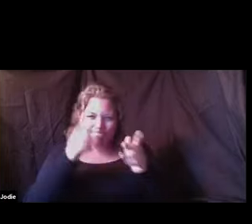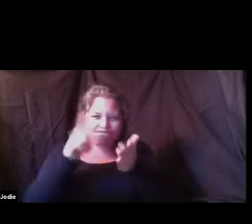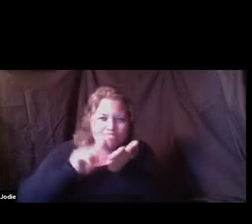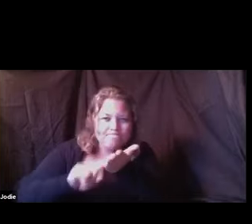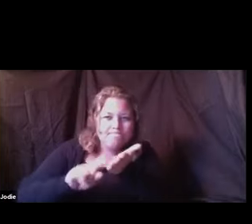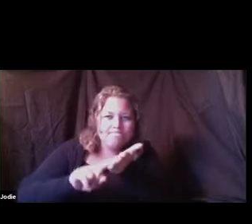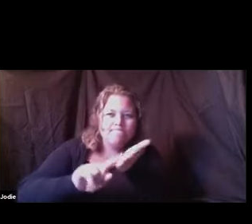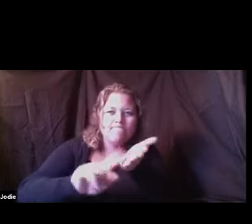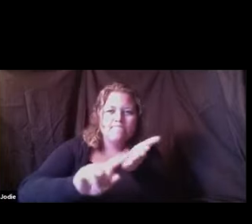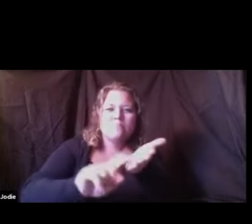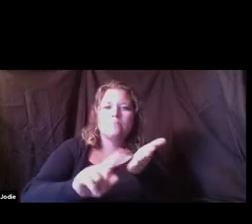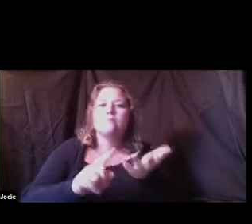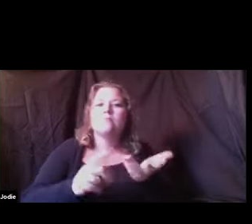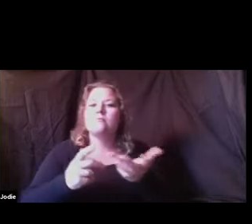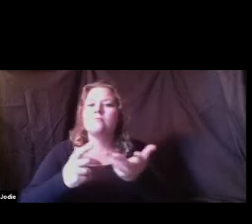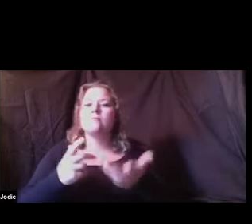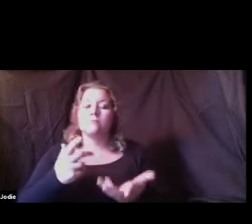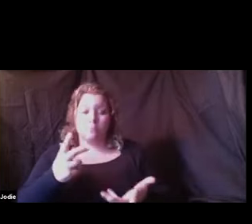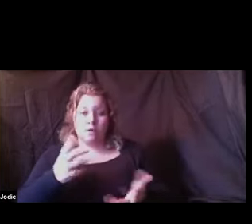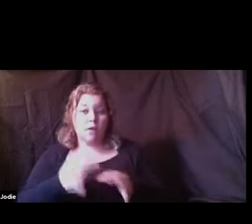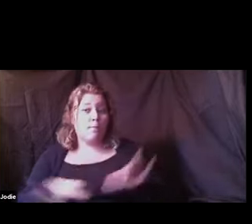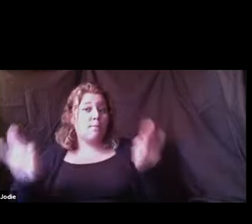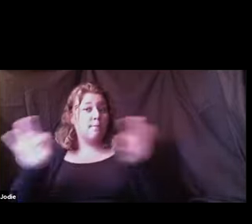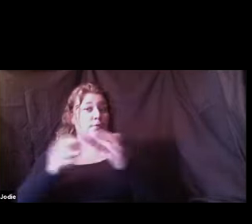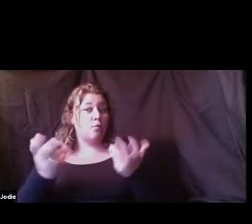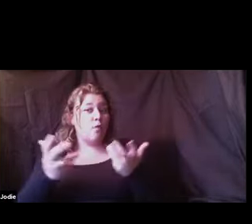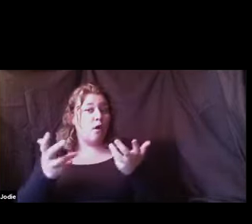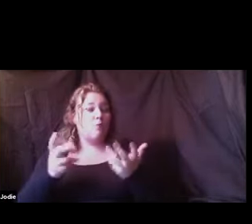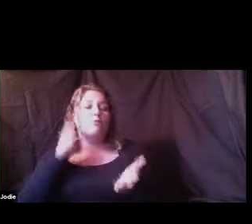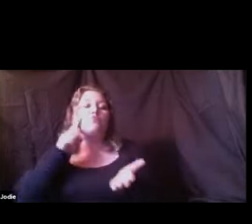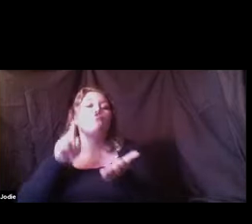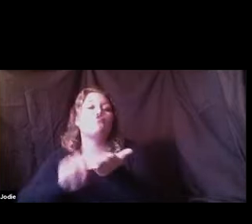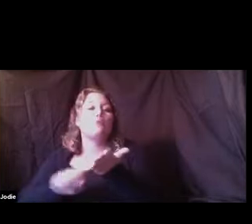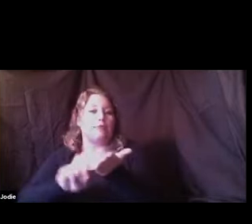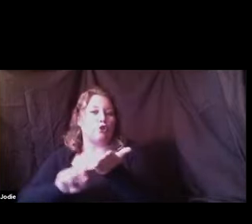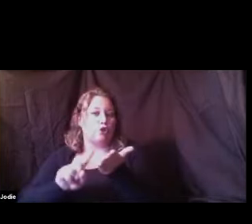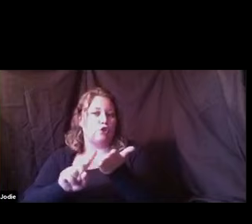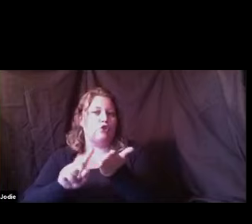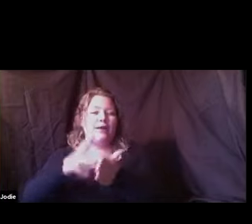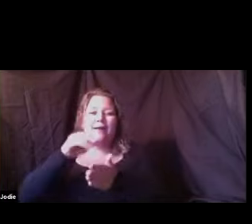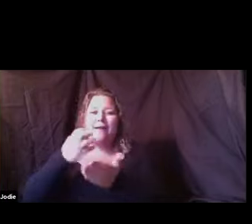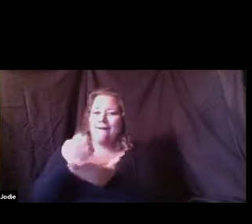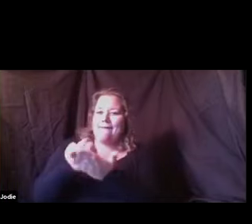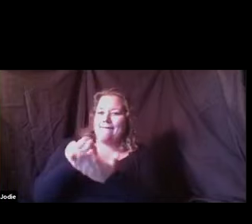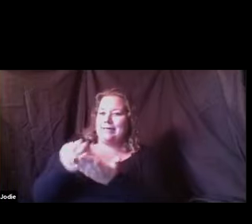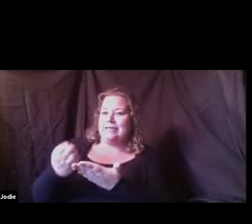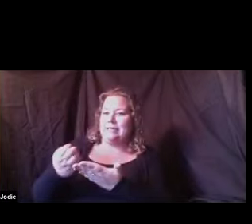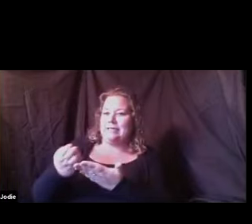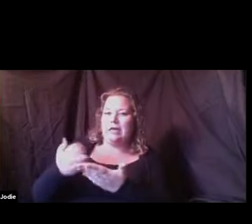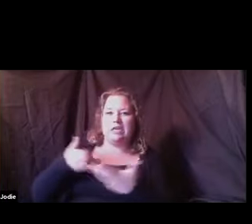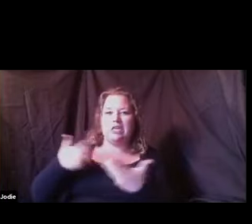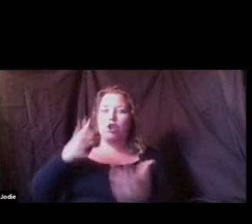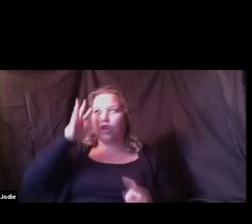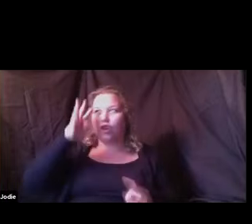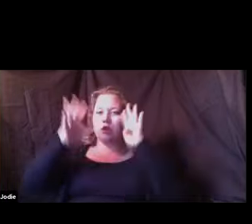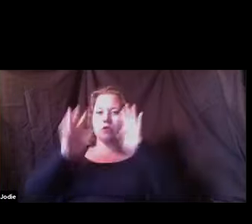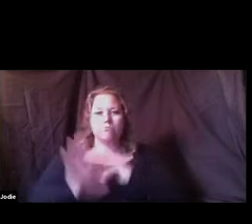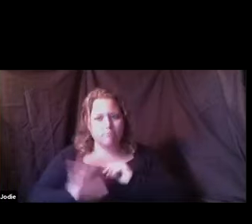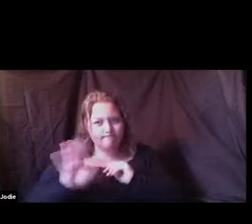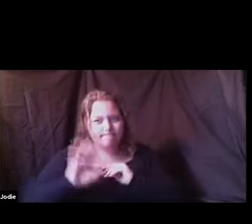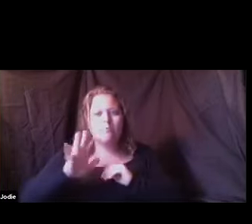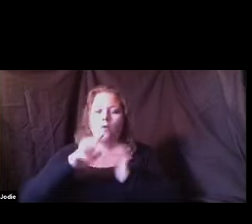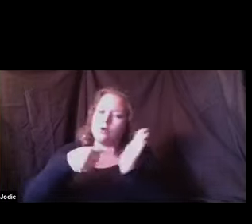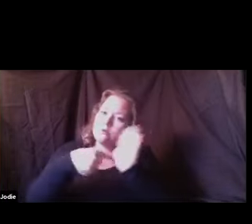research-based and evidence-based. That's important to us. And also just know this is an